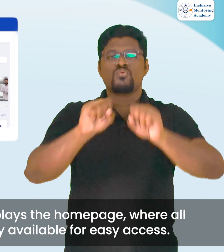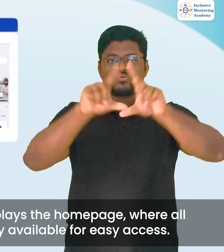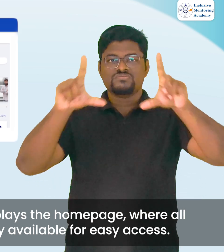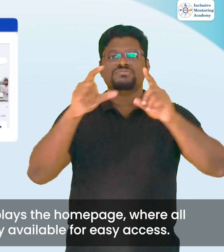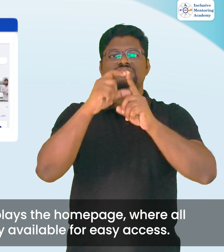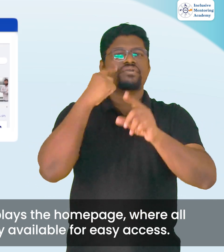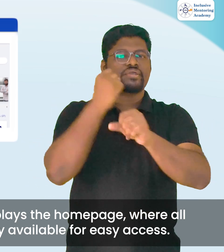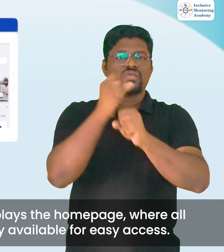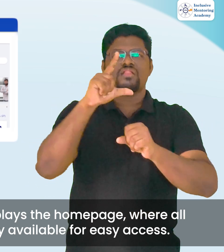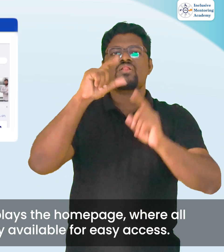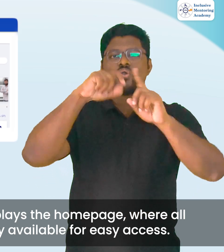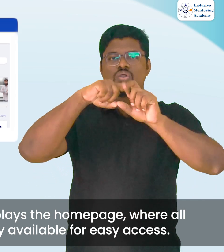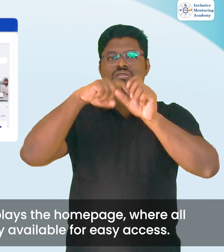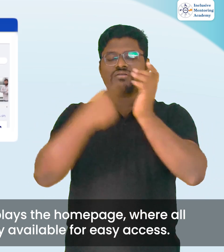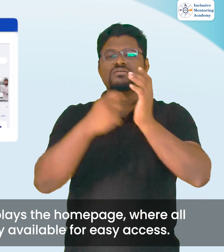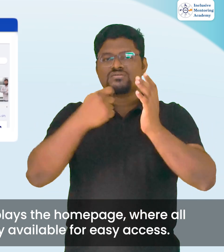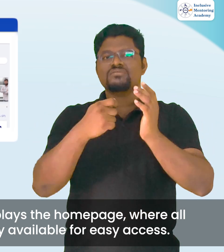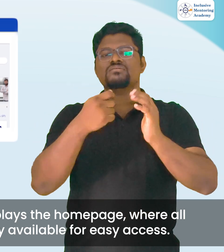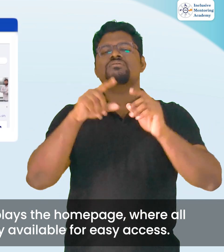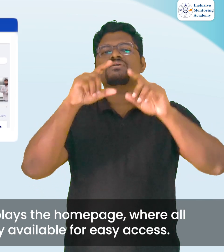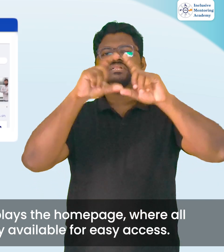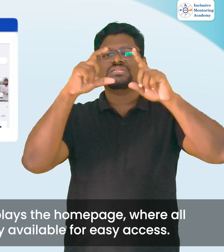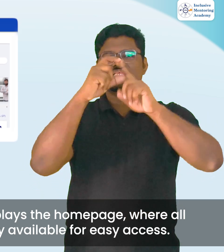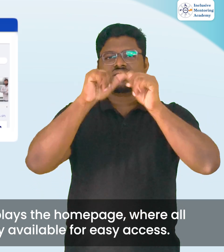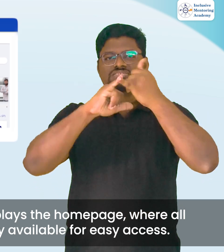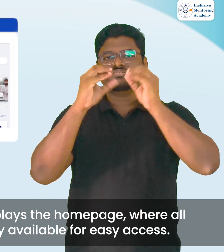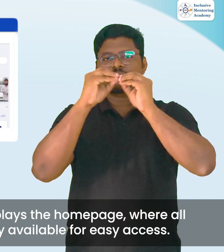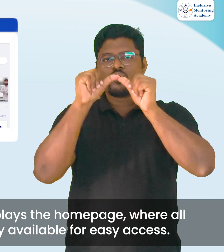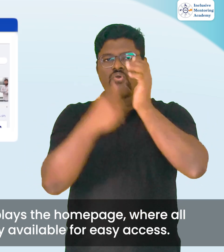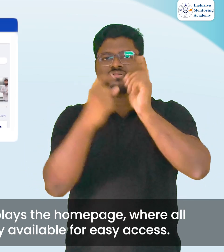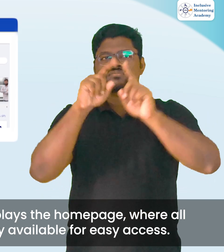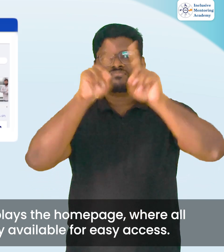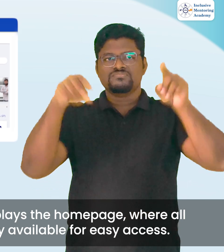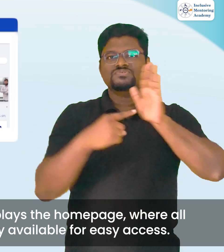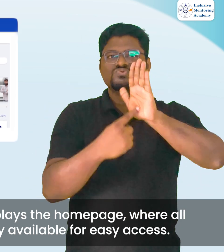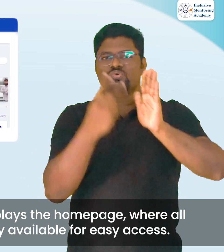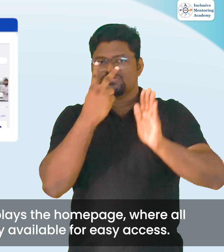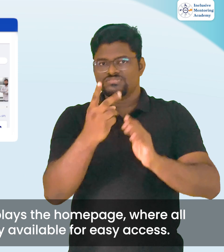The DigiLocker dashboard displays the homepage, where all your certificates are already available for easy access.